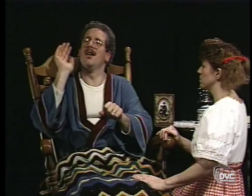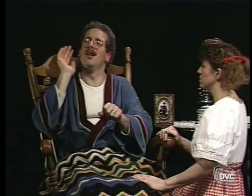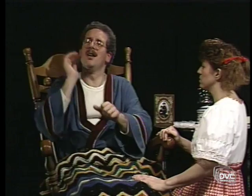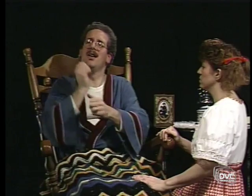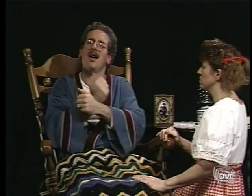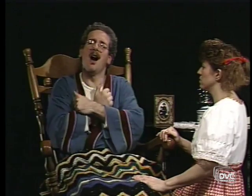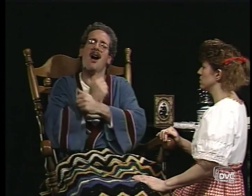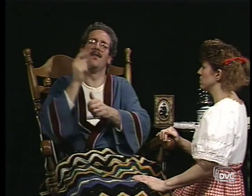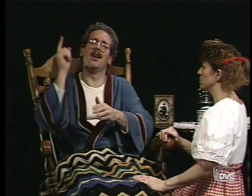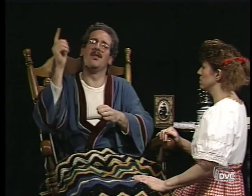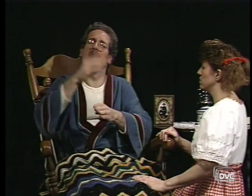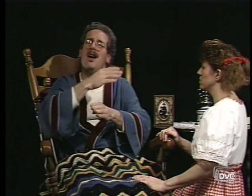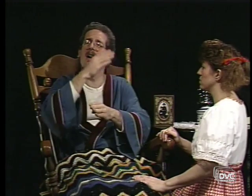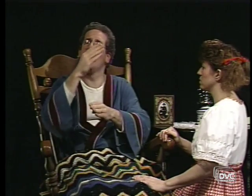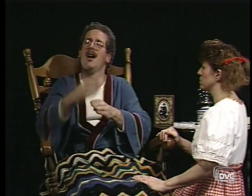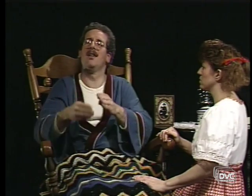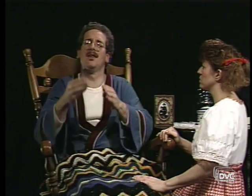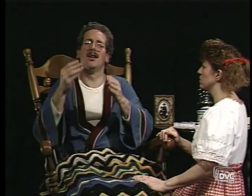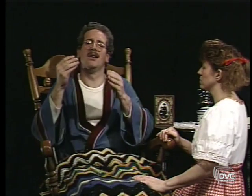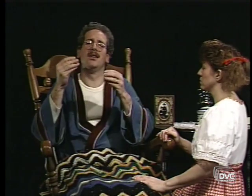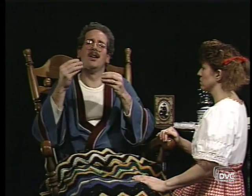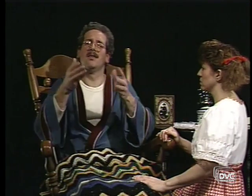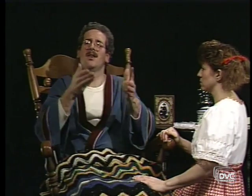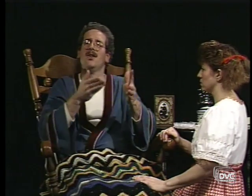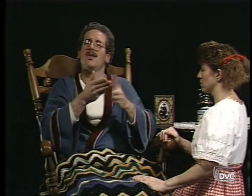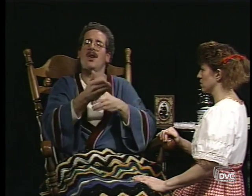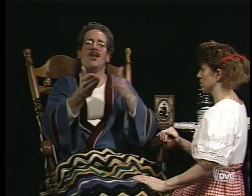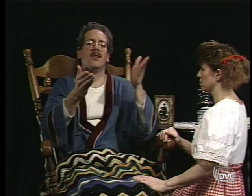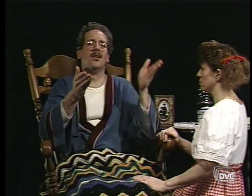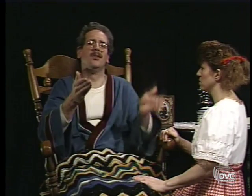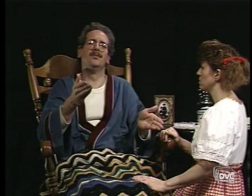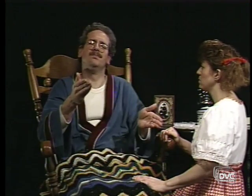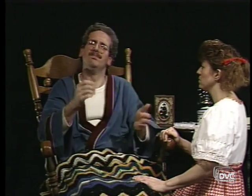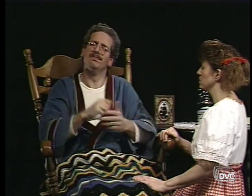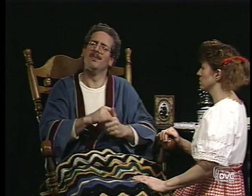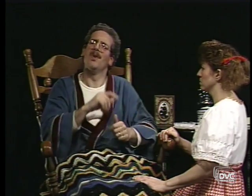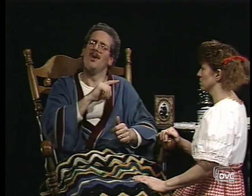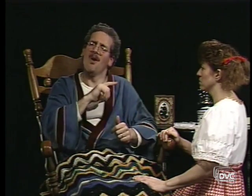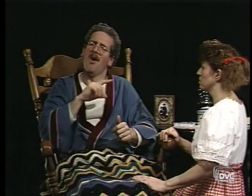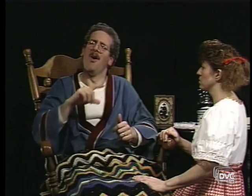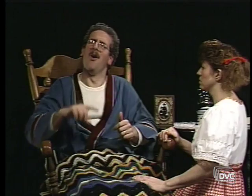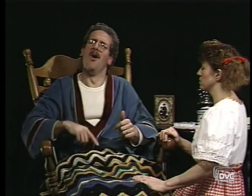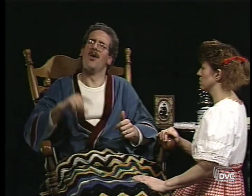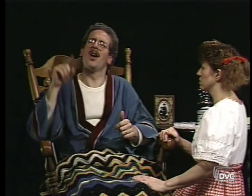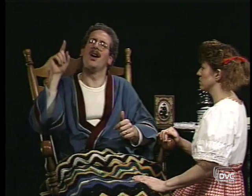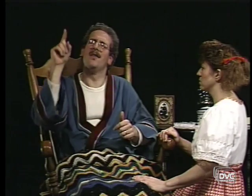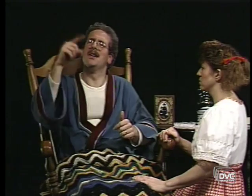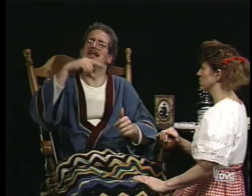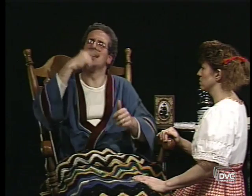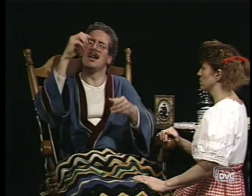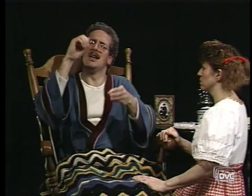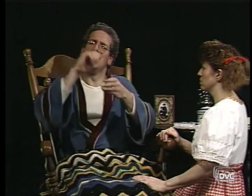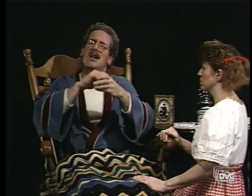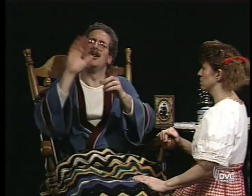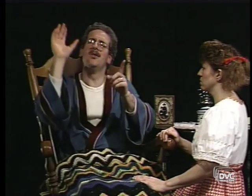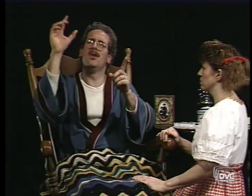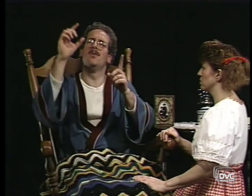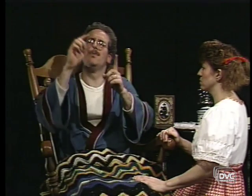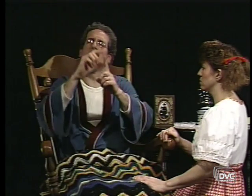work and for the love that you gave me through Maggie Lord you said in